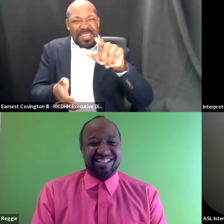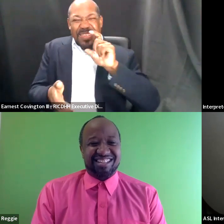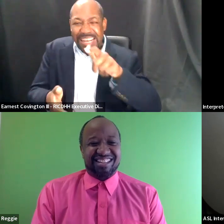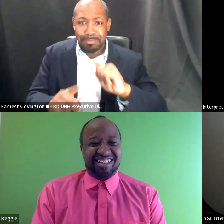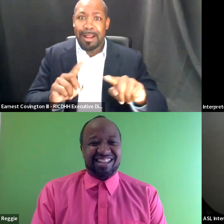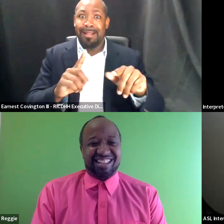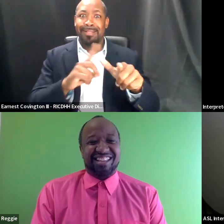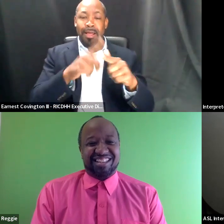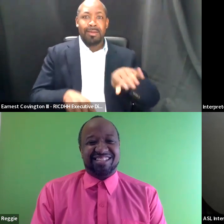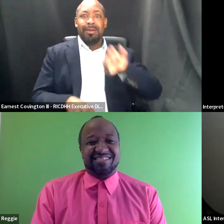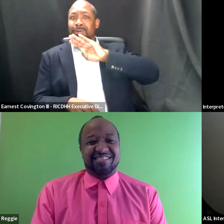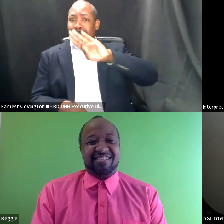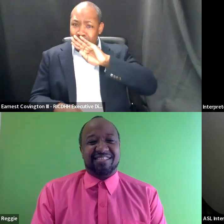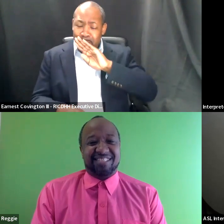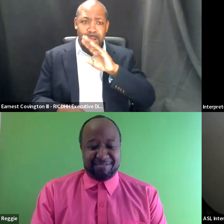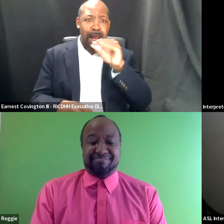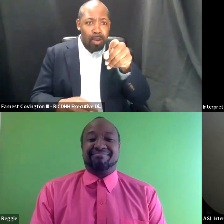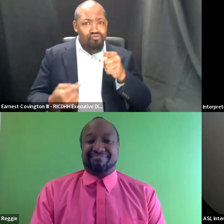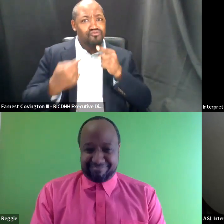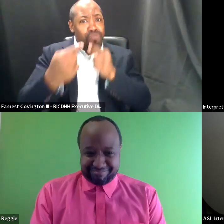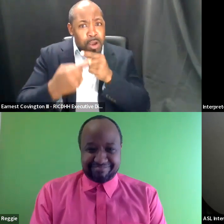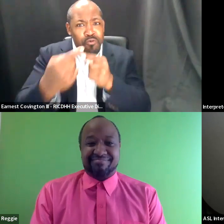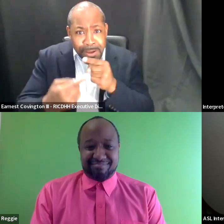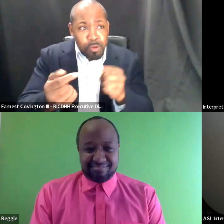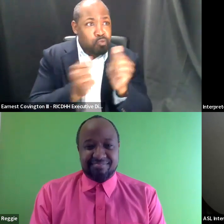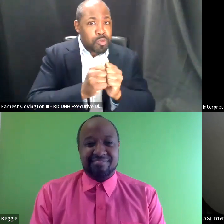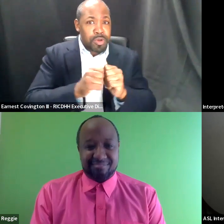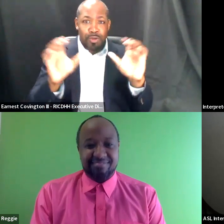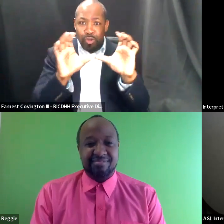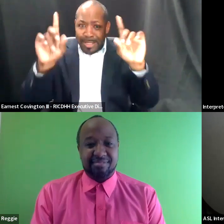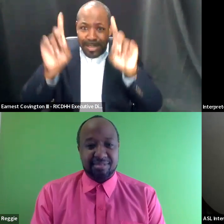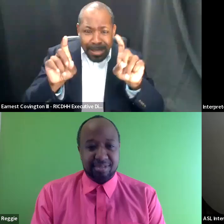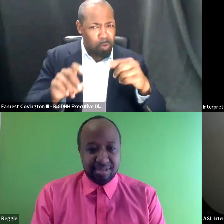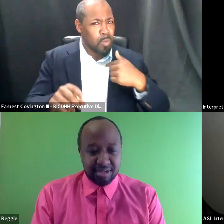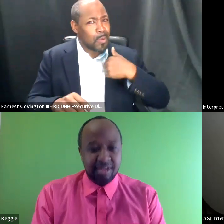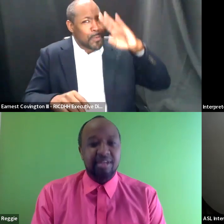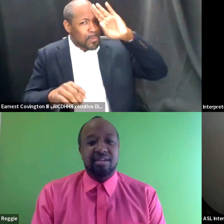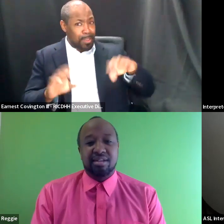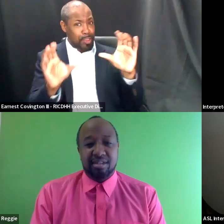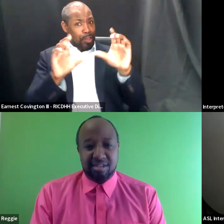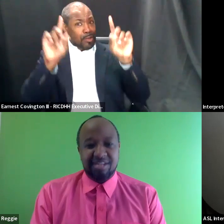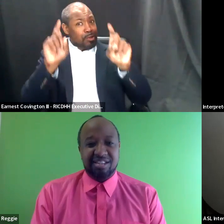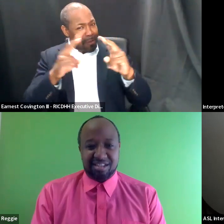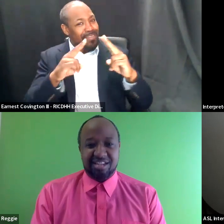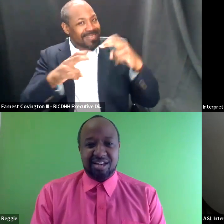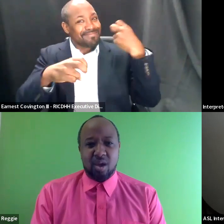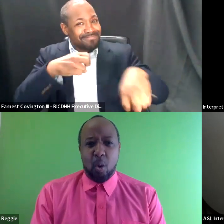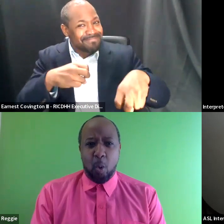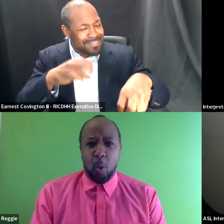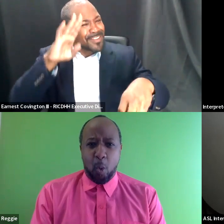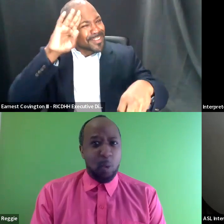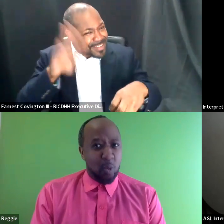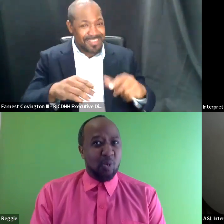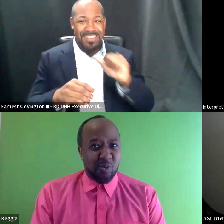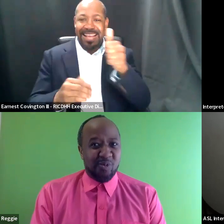way, especially if you're bright, right? You don't always feel as if you have to apply yourself so much, but then you felt the results of